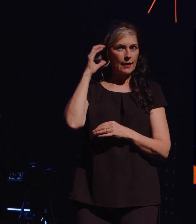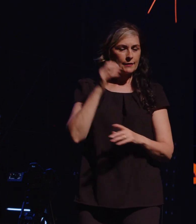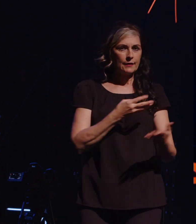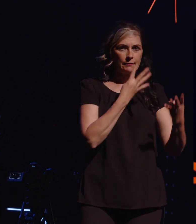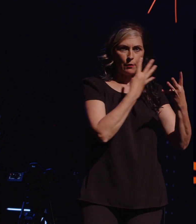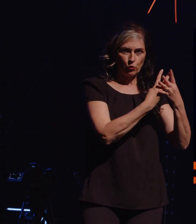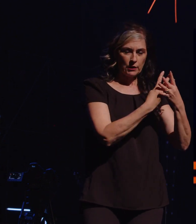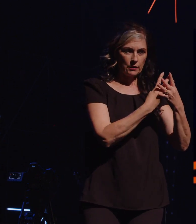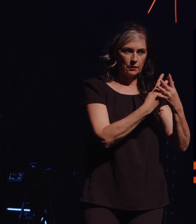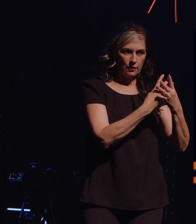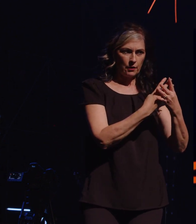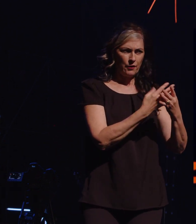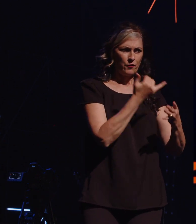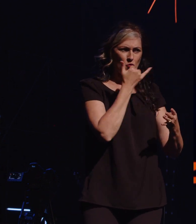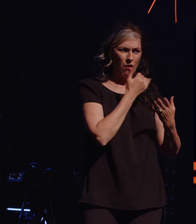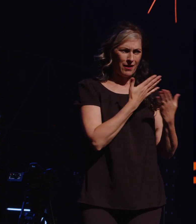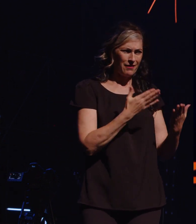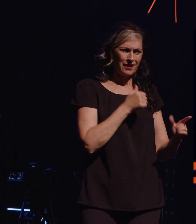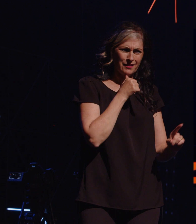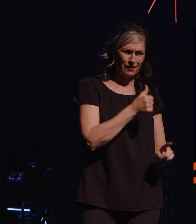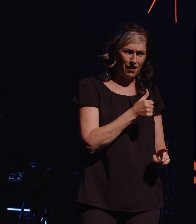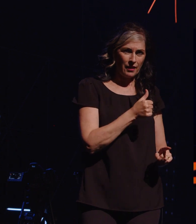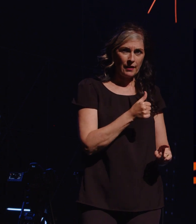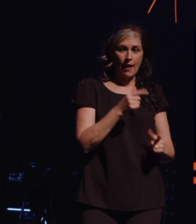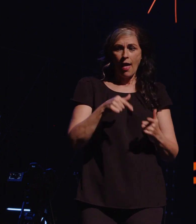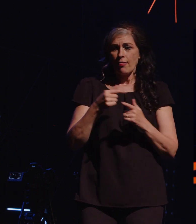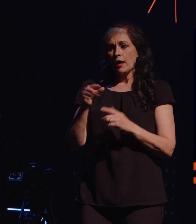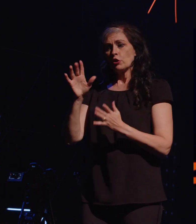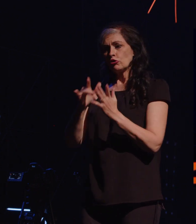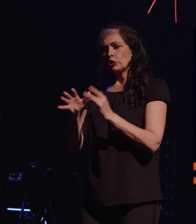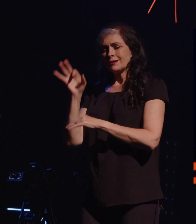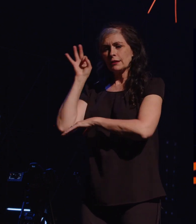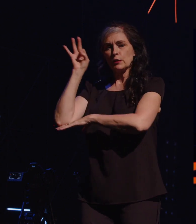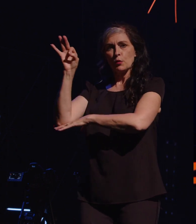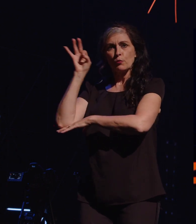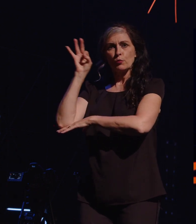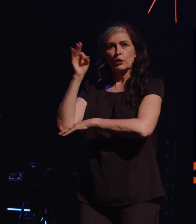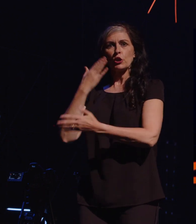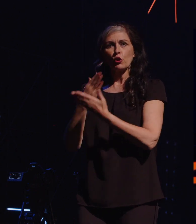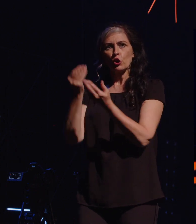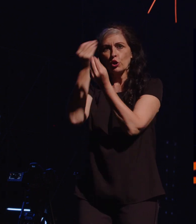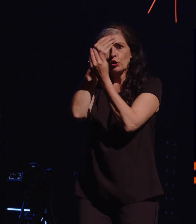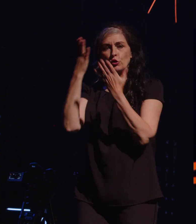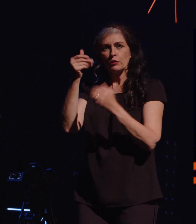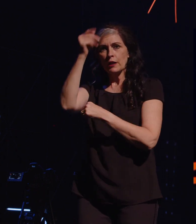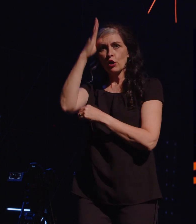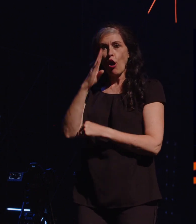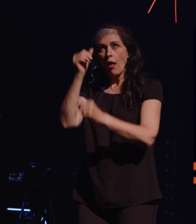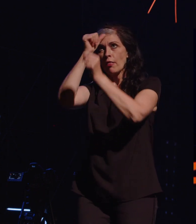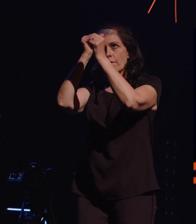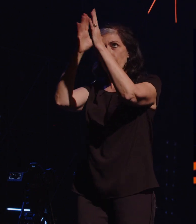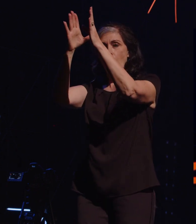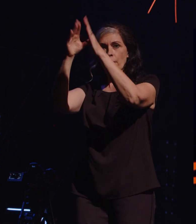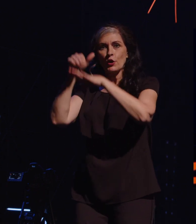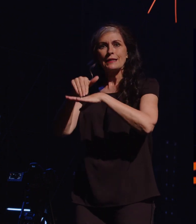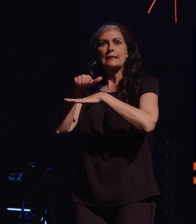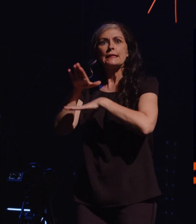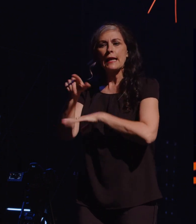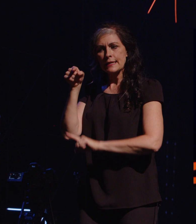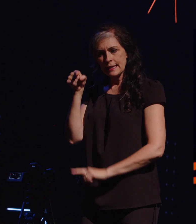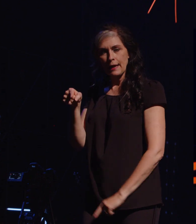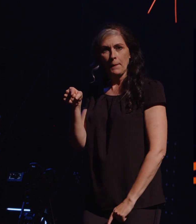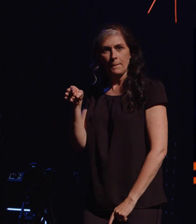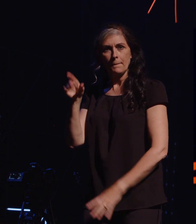for wrong things, yet Jesus is going for it, and he starts preaching the good news that God the Father sent